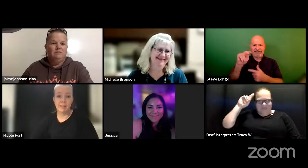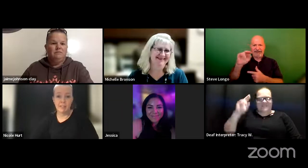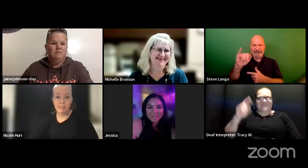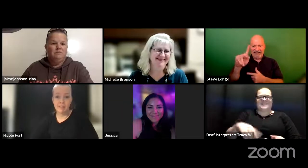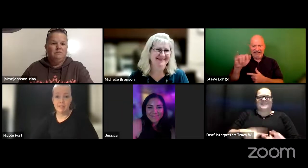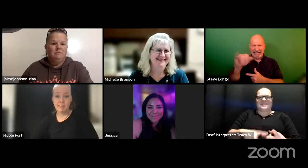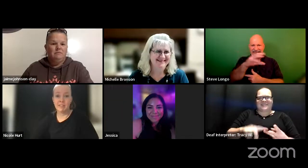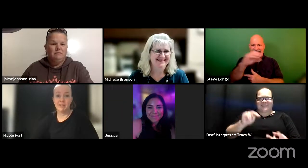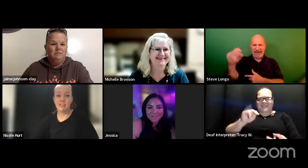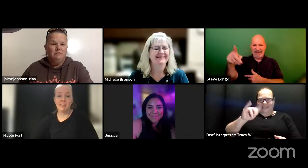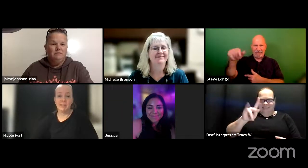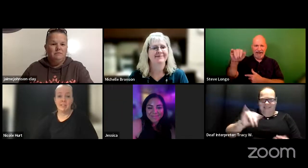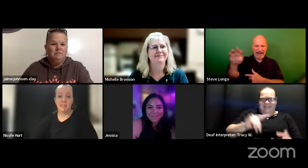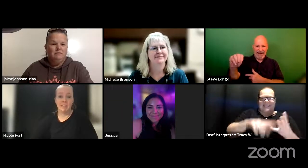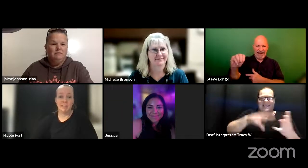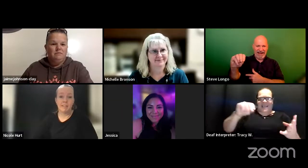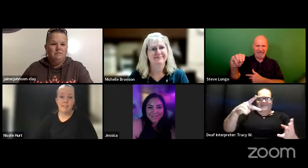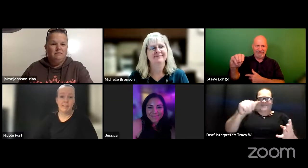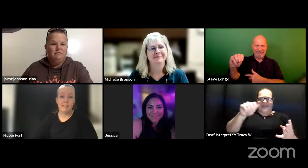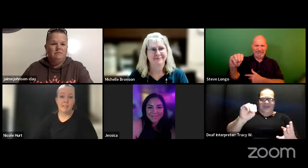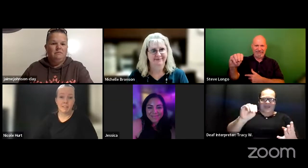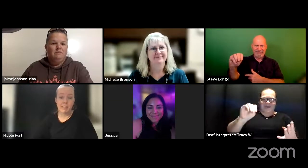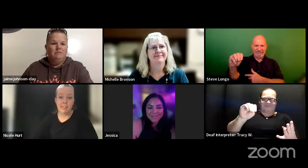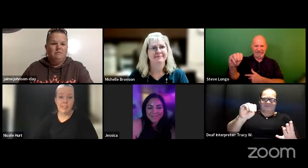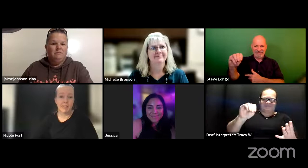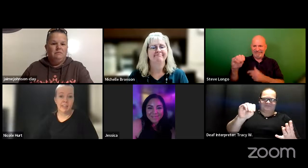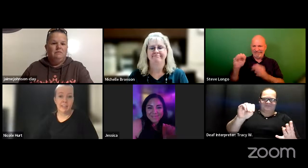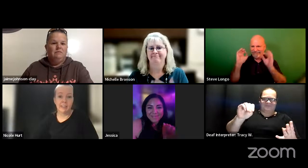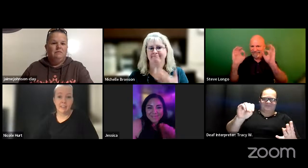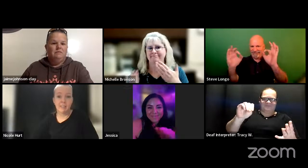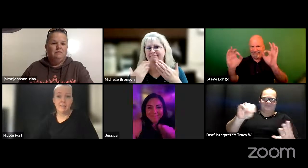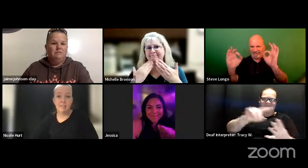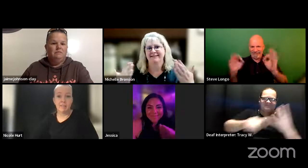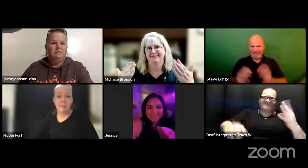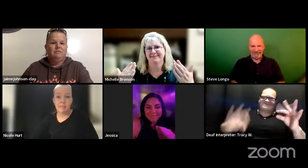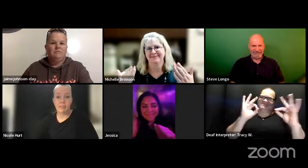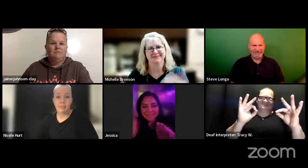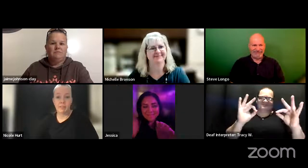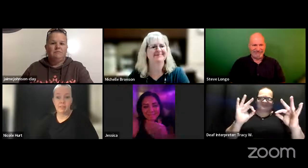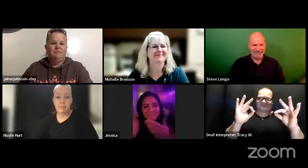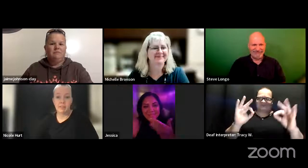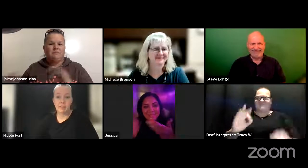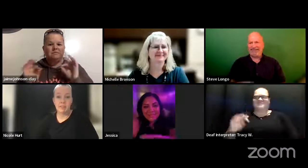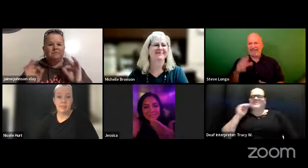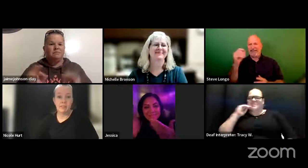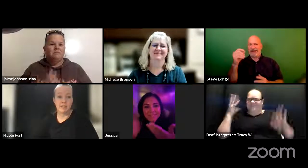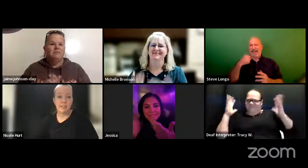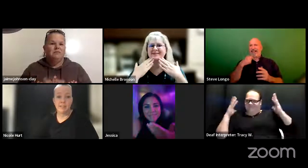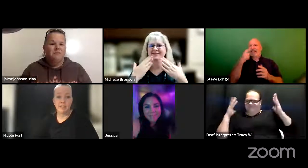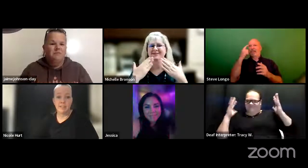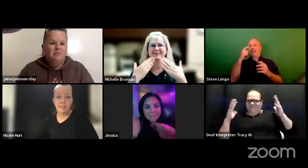to Rosemary, to Nikki, and to Pam. Thank you, interpreters, for your work tonight.